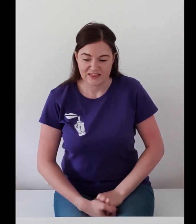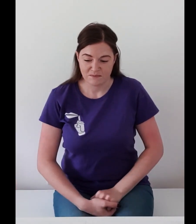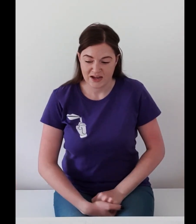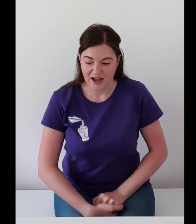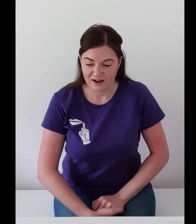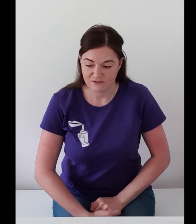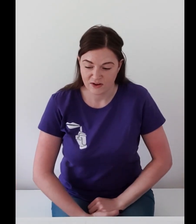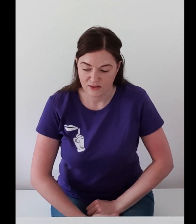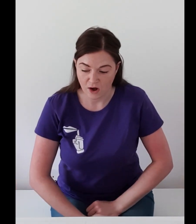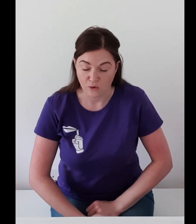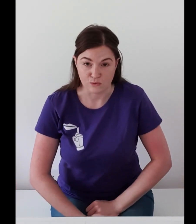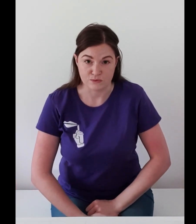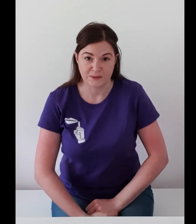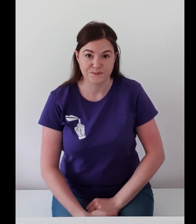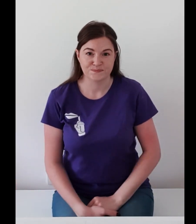Then we have old.